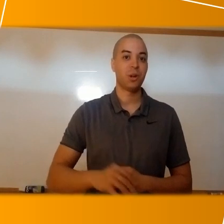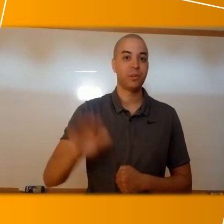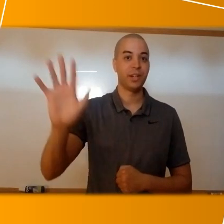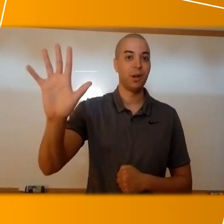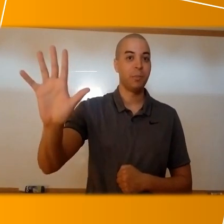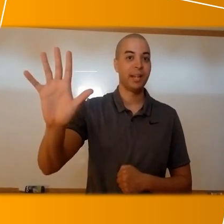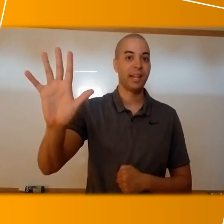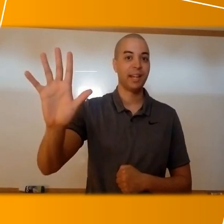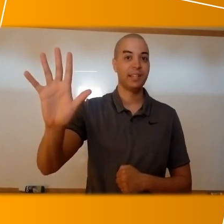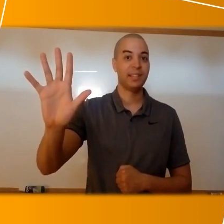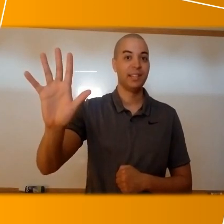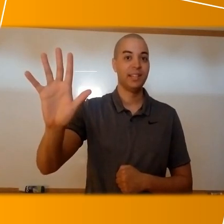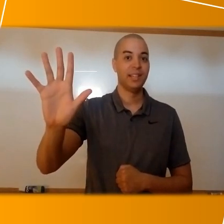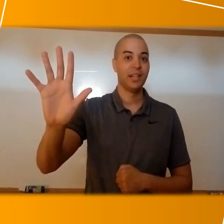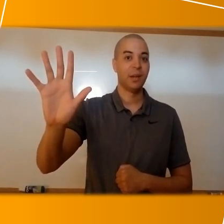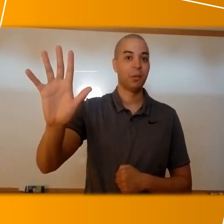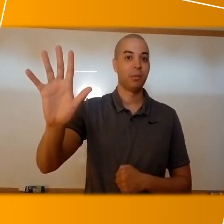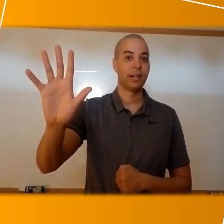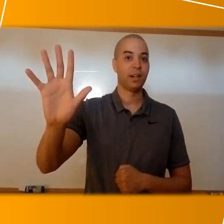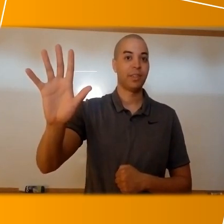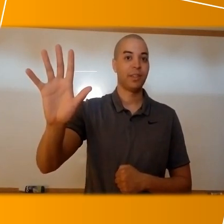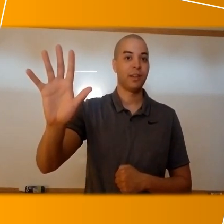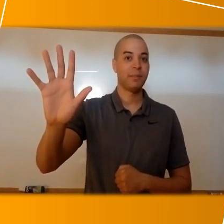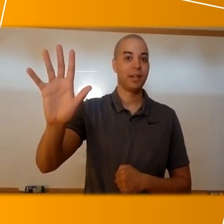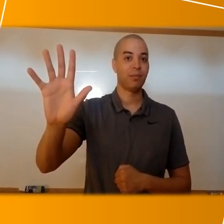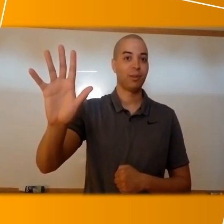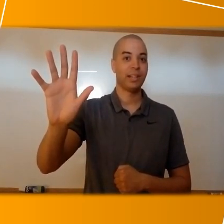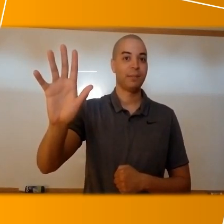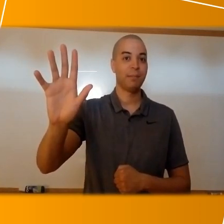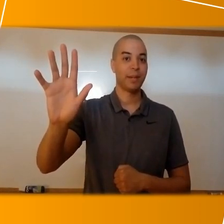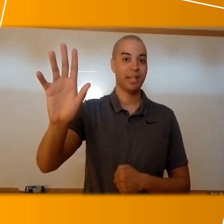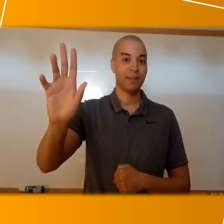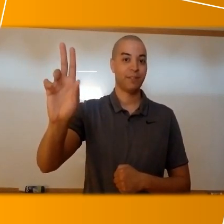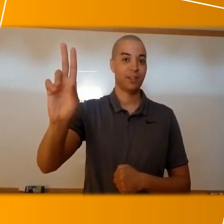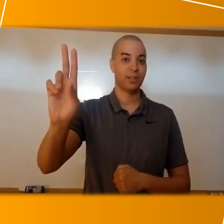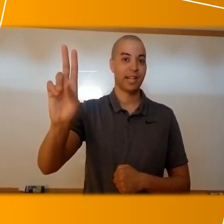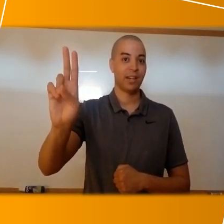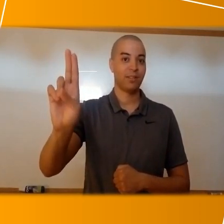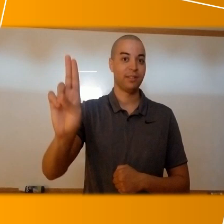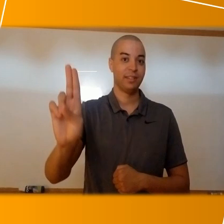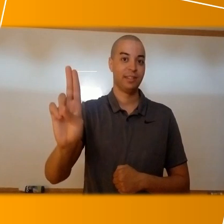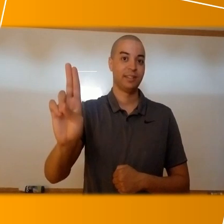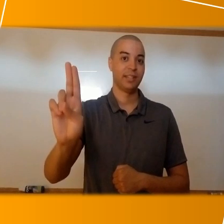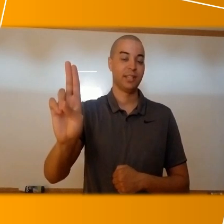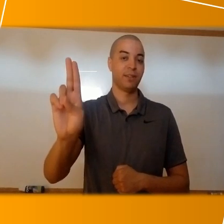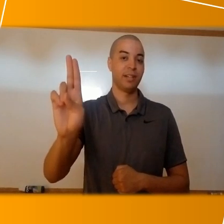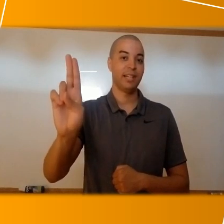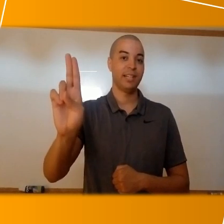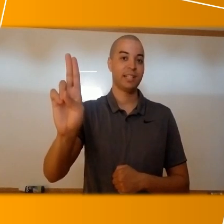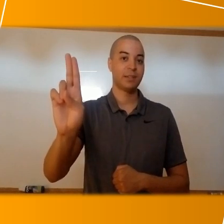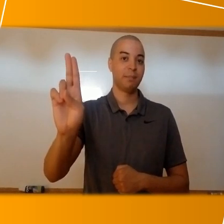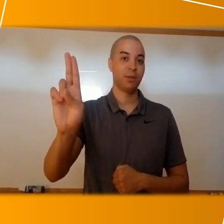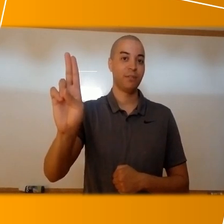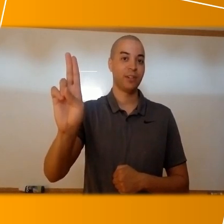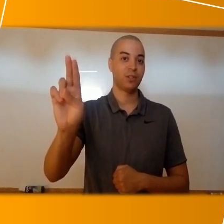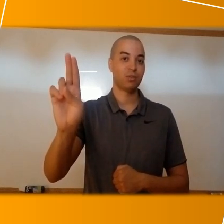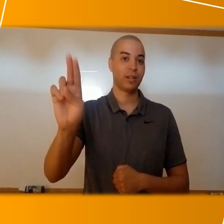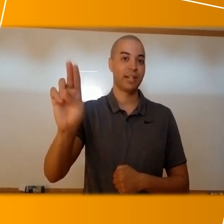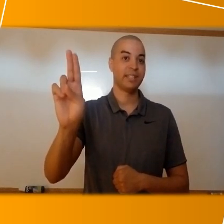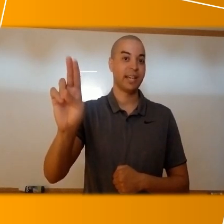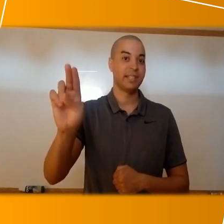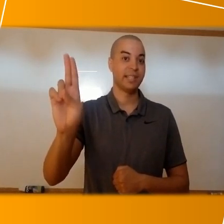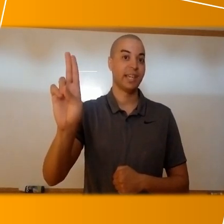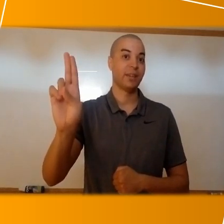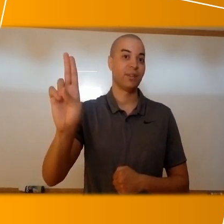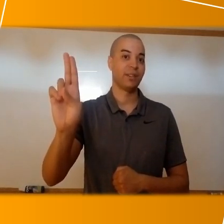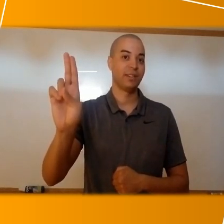we'll start with an open hand and we'll bring our thumb and ring and pinky finger down and leave our index and middle fingers